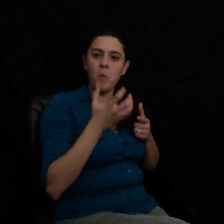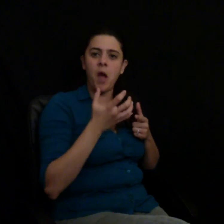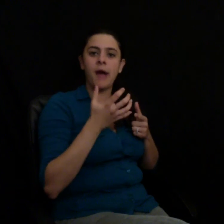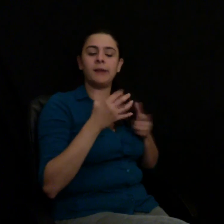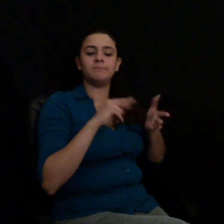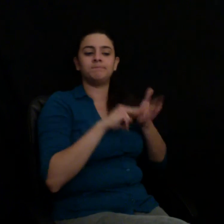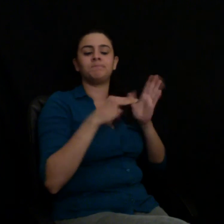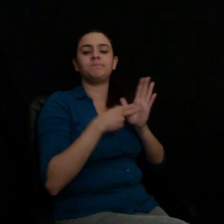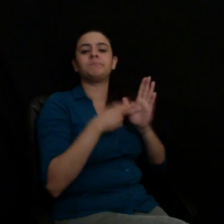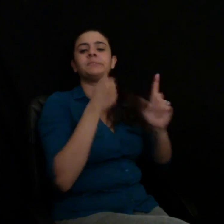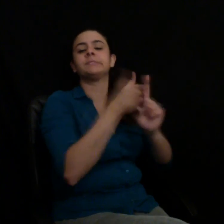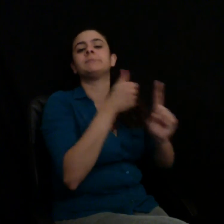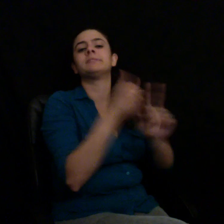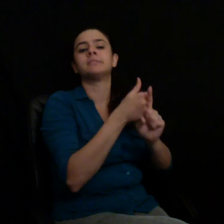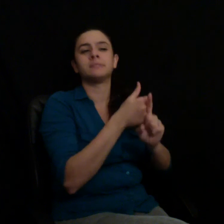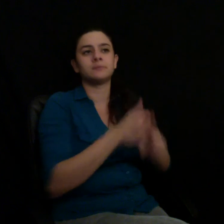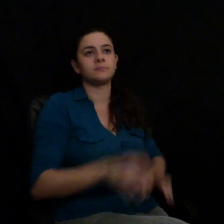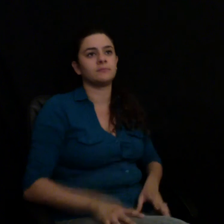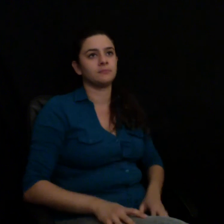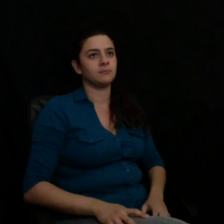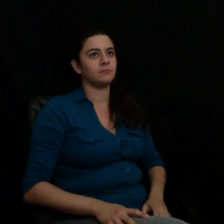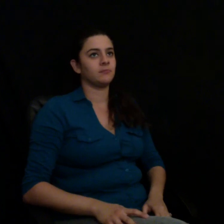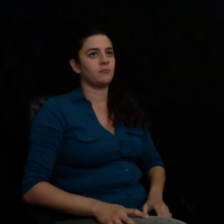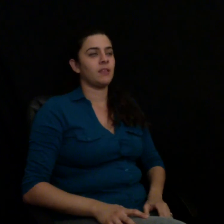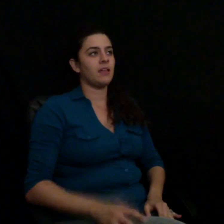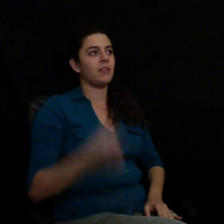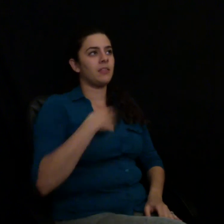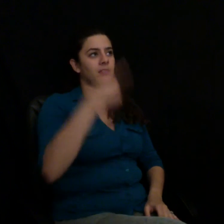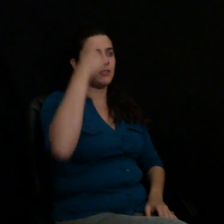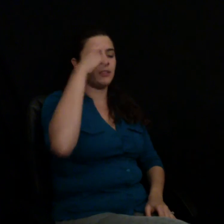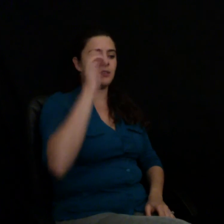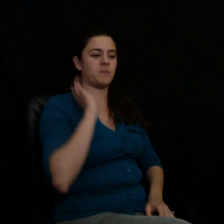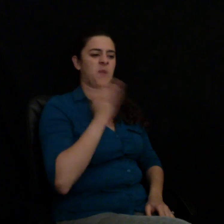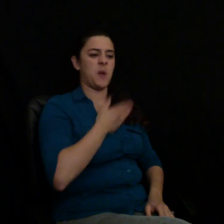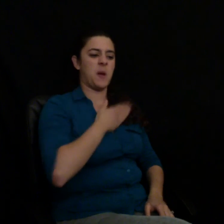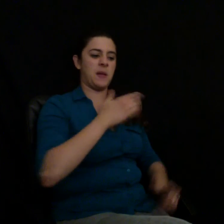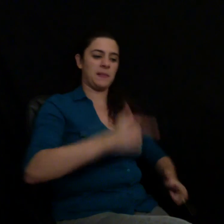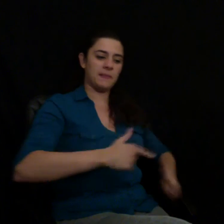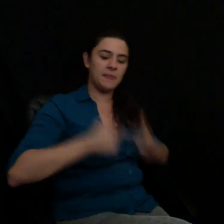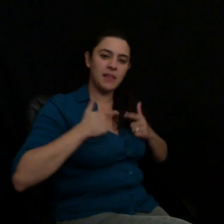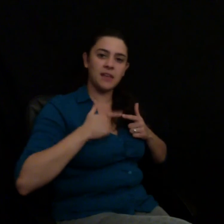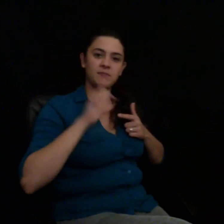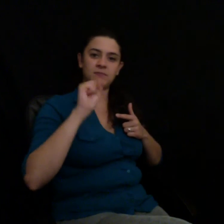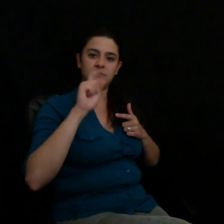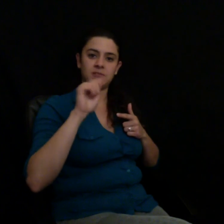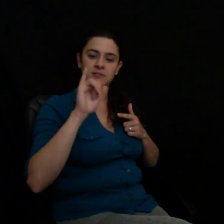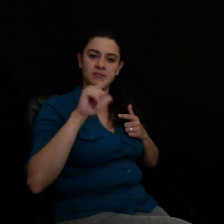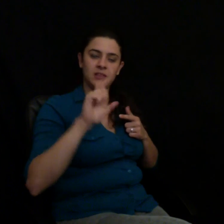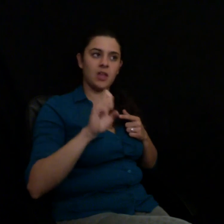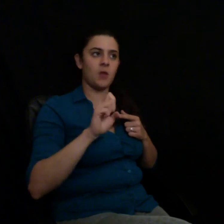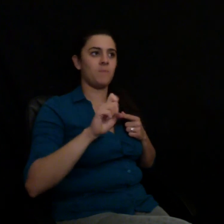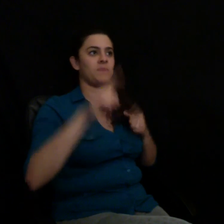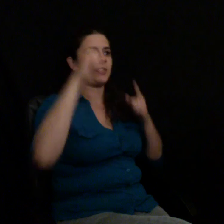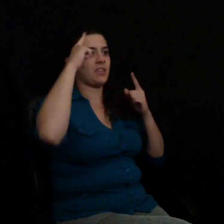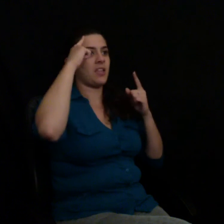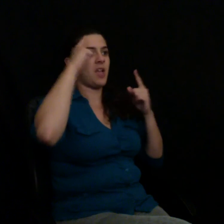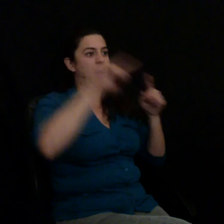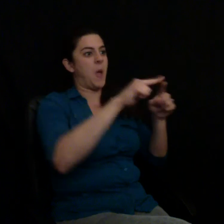flies directly in the face of everything they've been conventionally taught or trained to do so in their